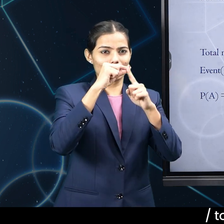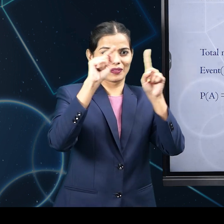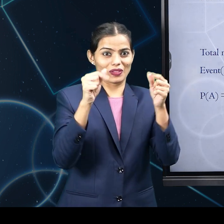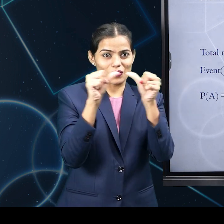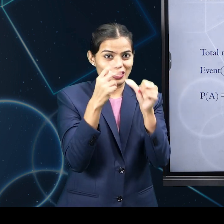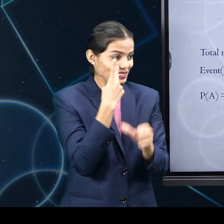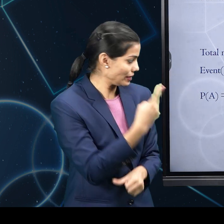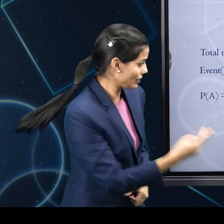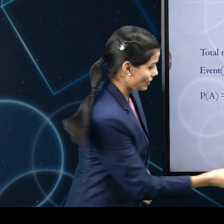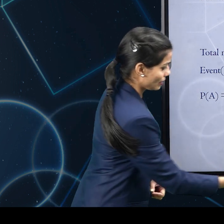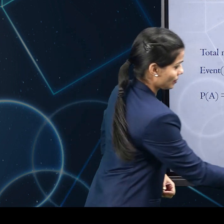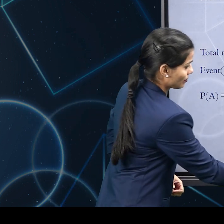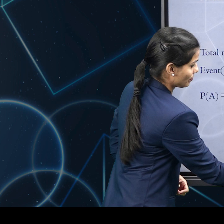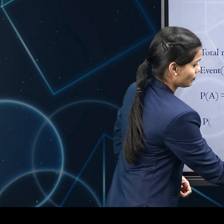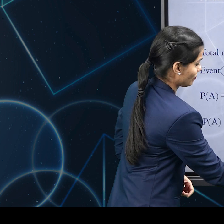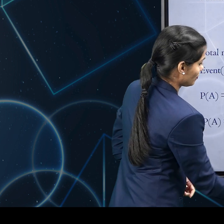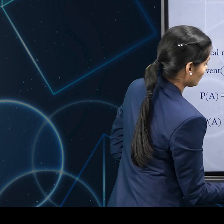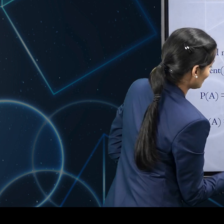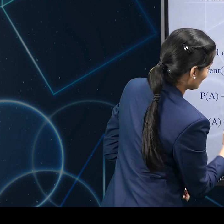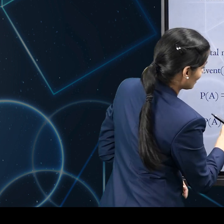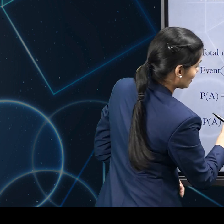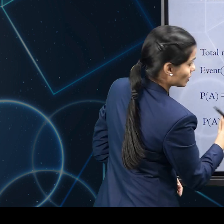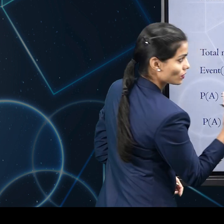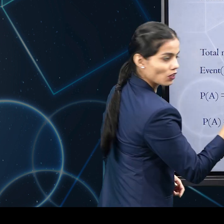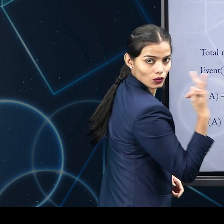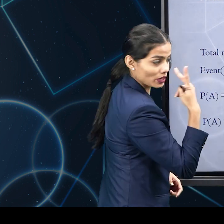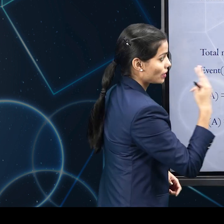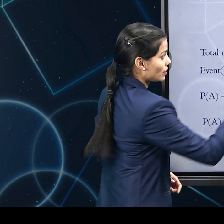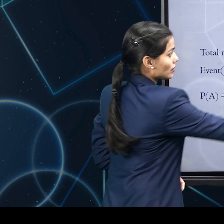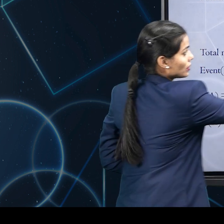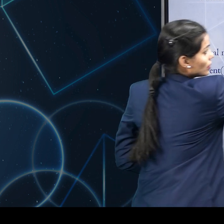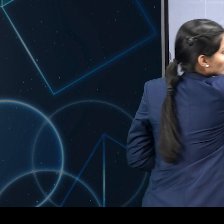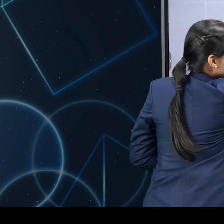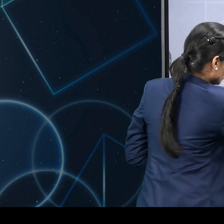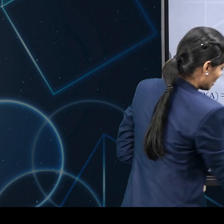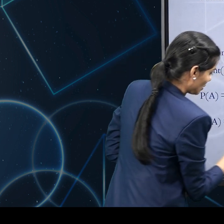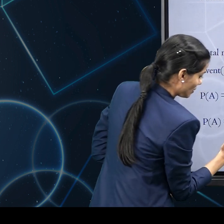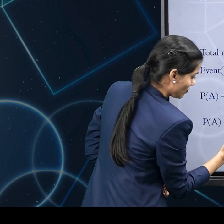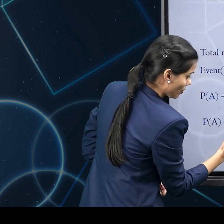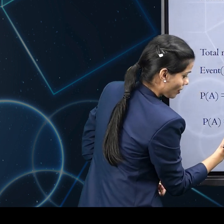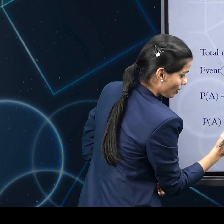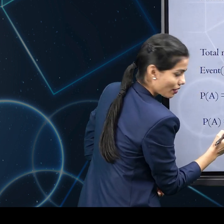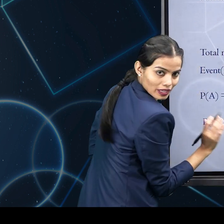P of A is equal to 4 by 36 is equal to 1 by 9.